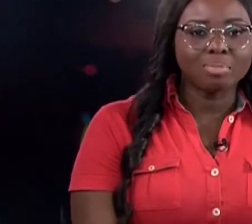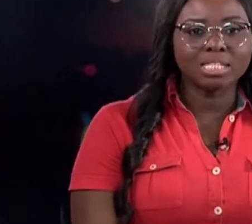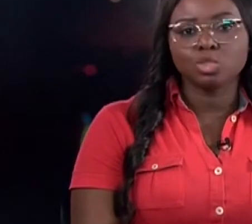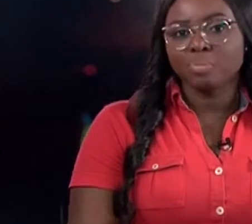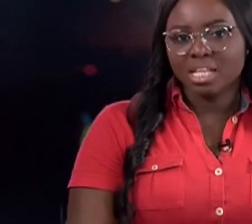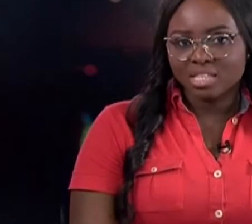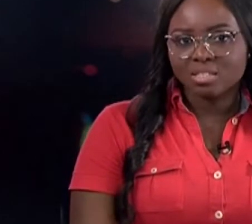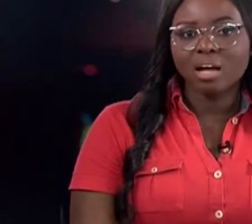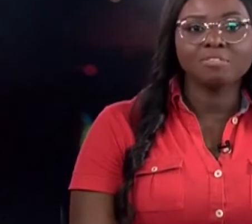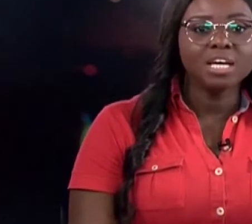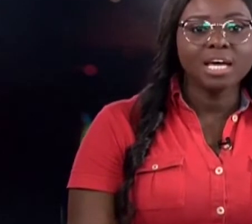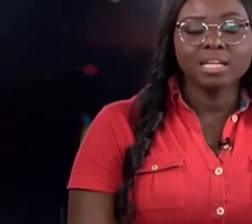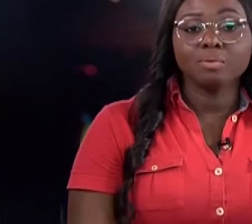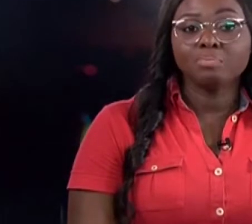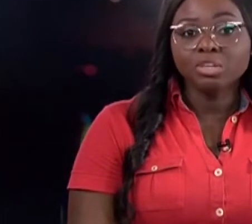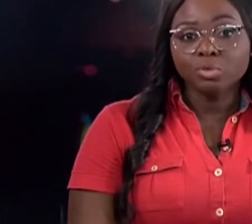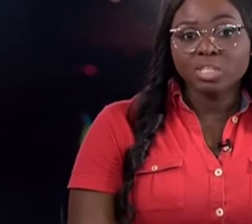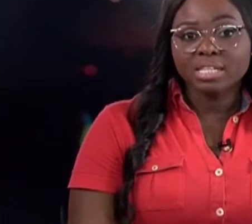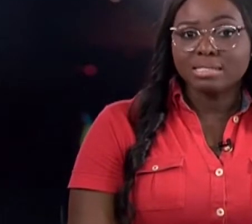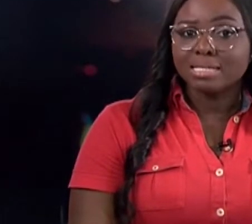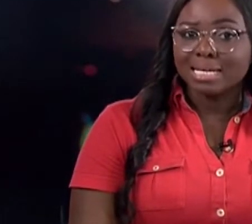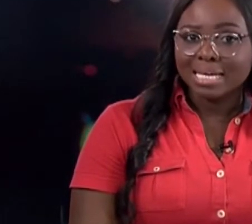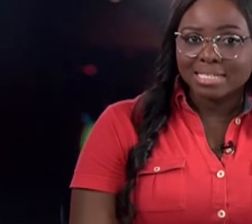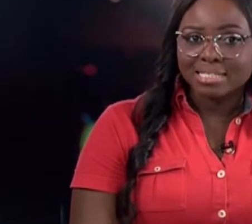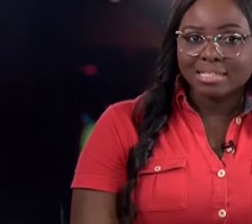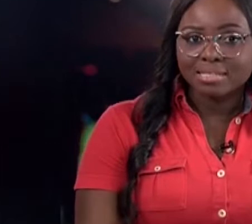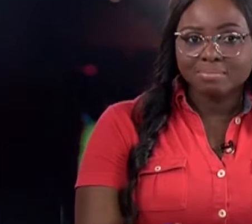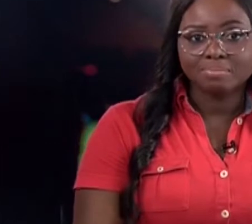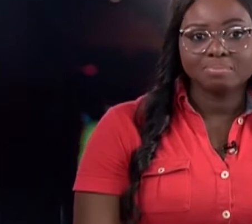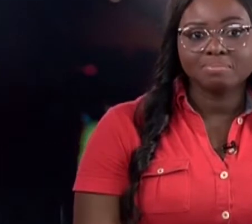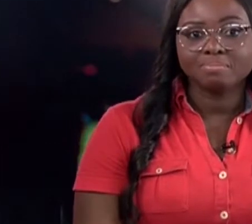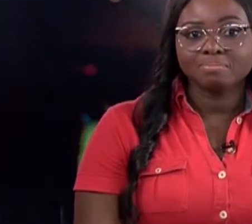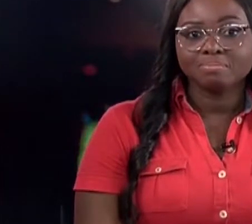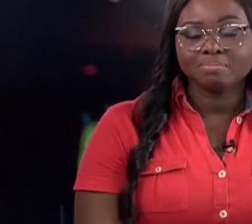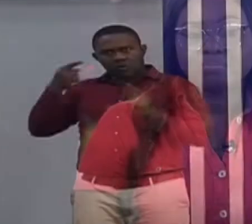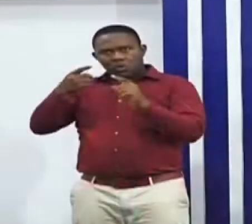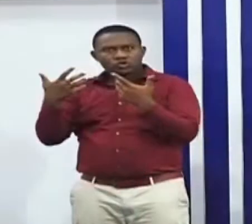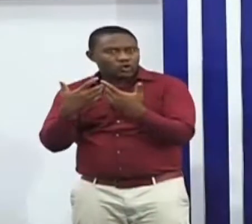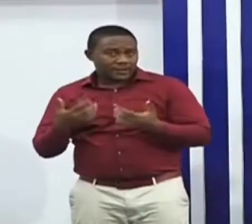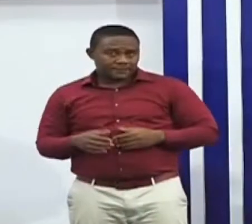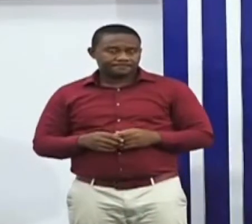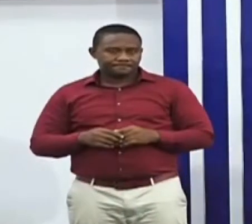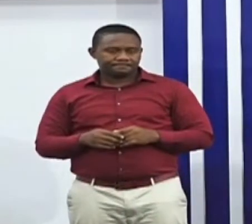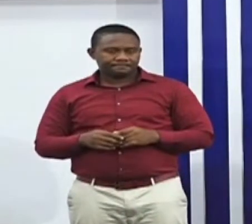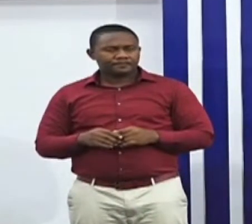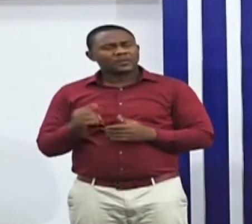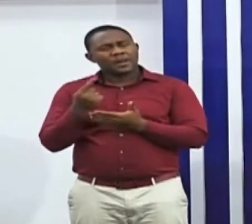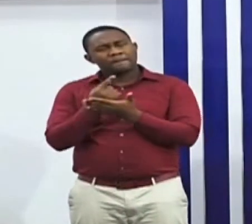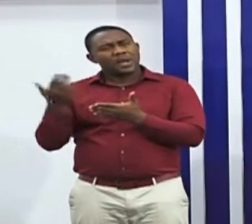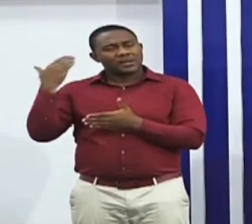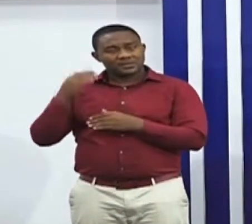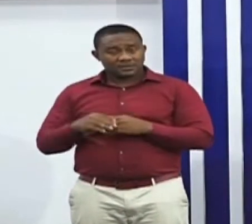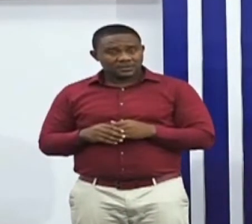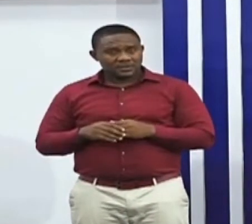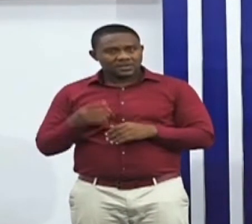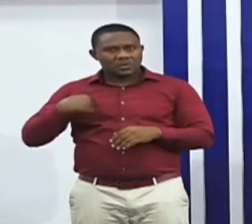their inability to pay their staff and the bleak future they see ahead. Listen. In the past few weeks, we have